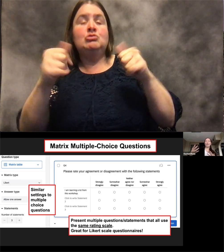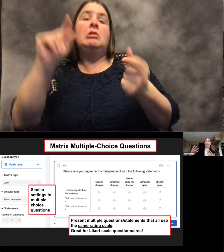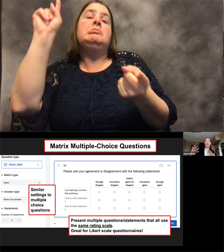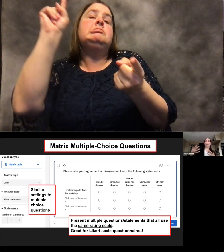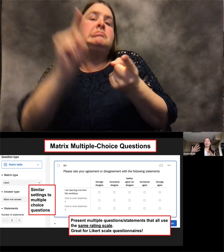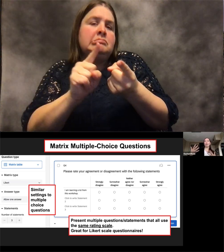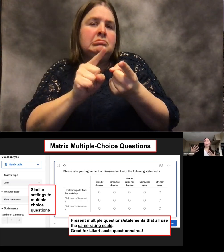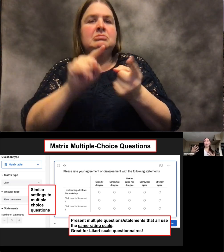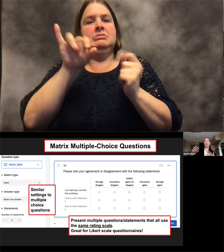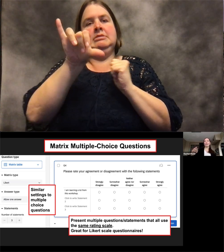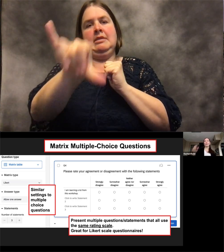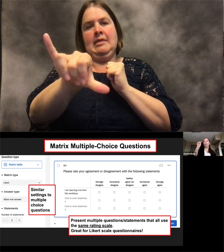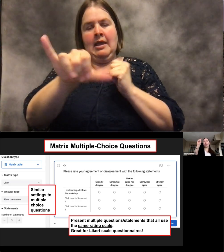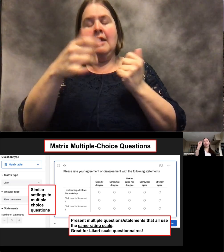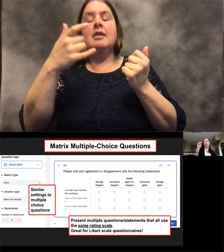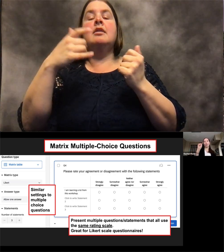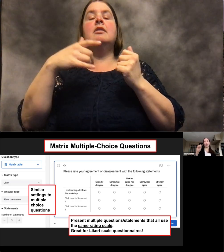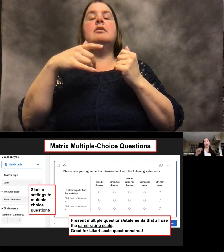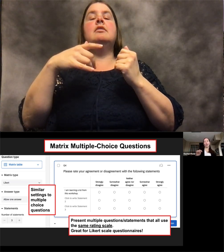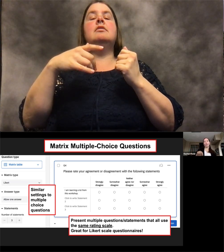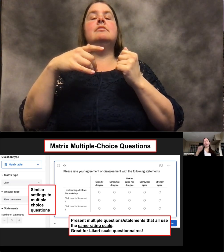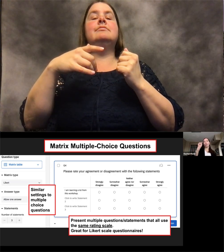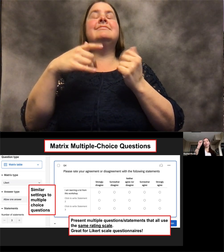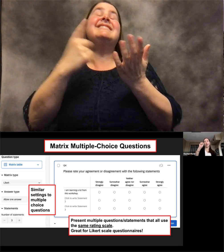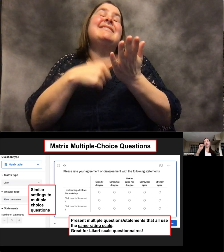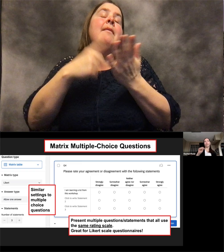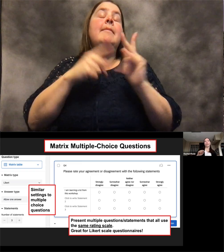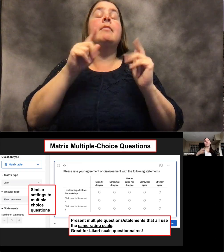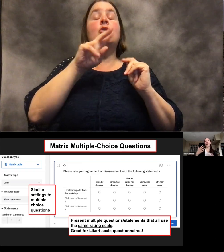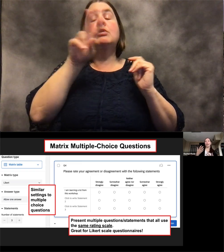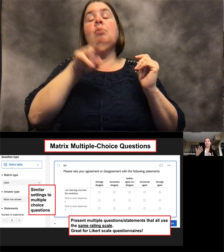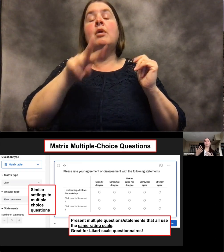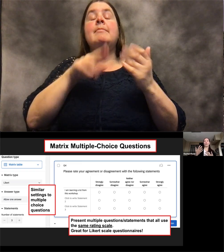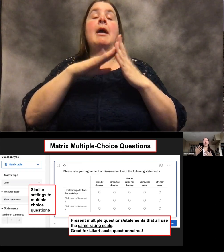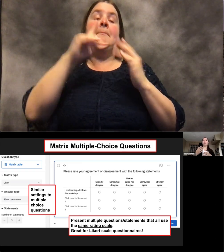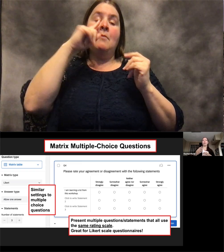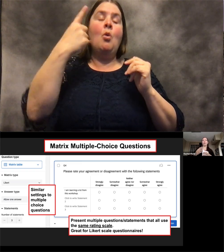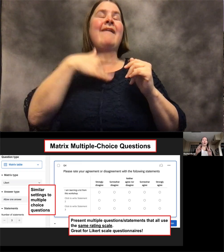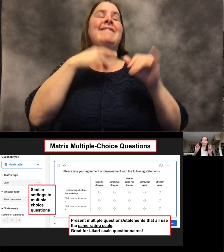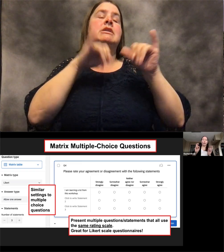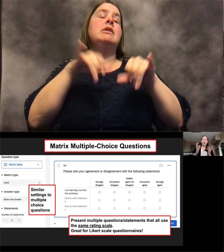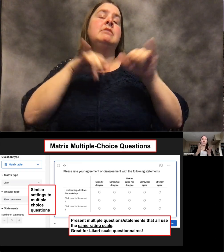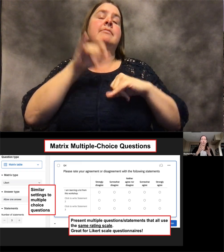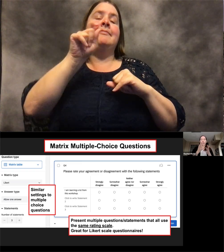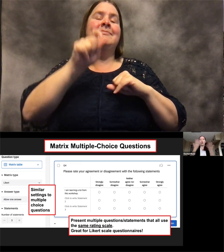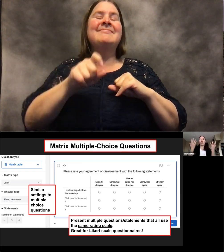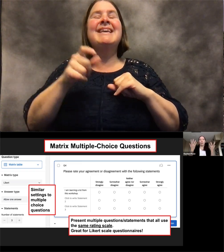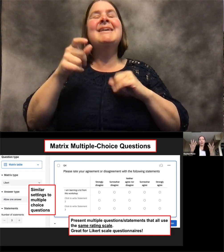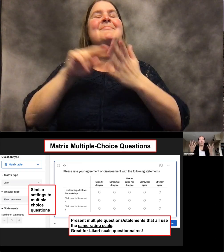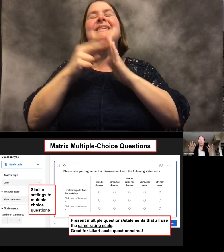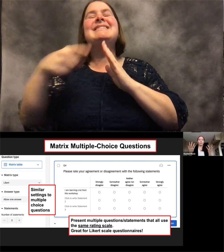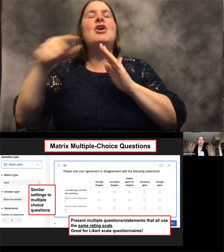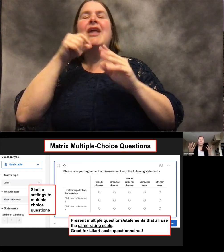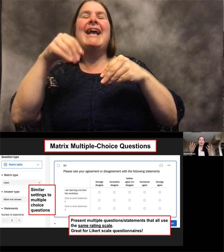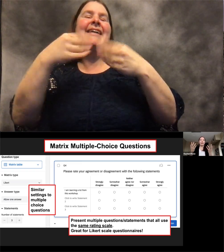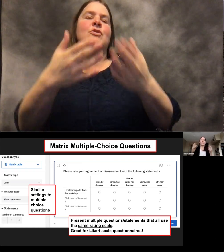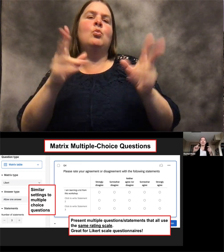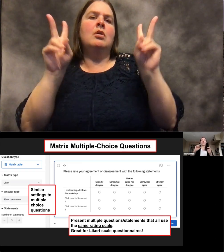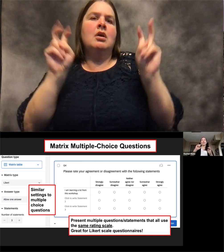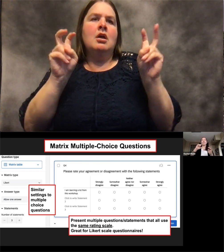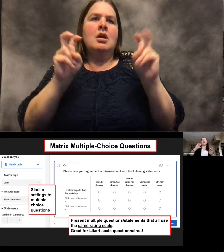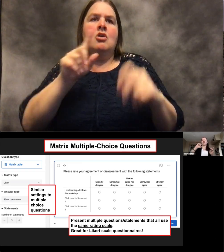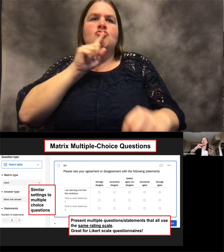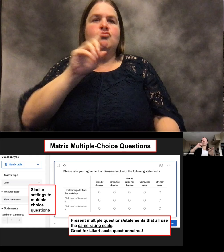some of those responses when people are just bored or not giving you what we call real, what we think of as real